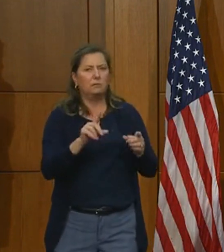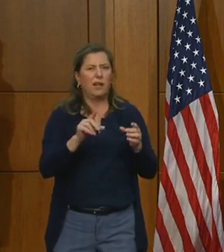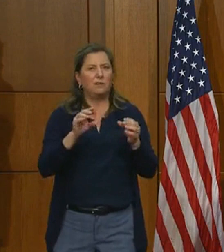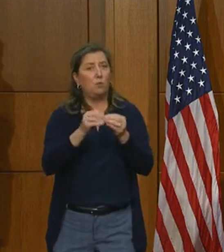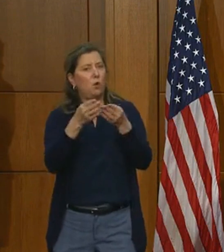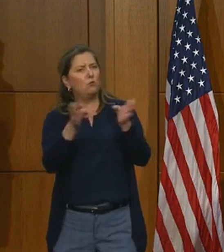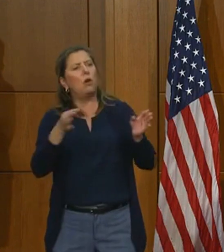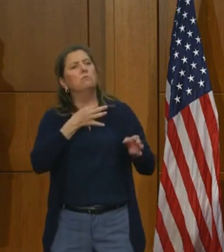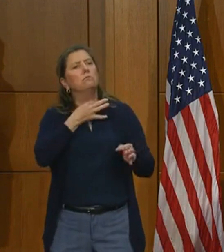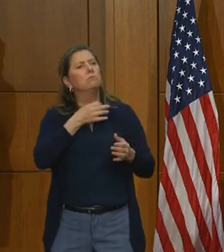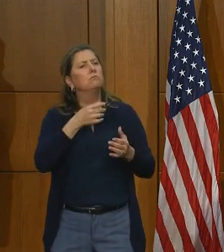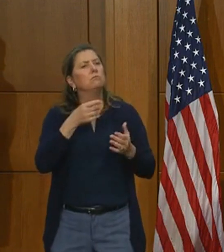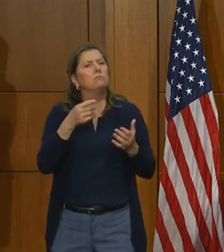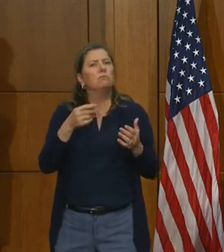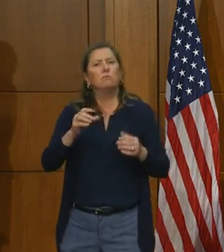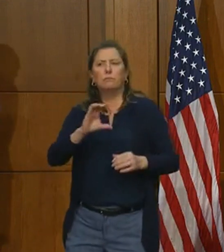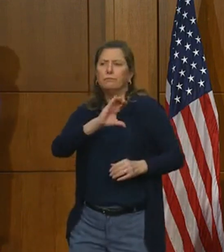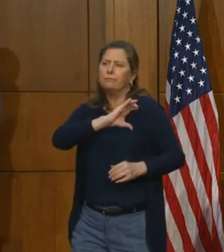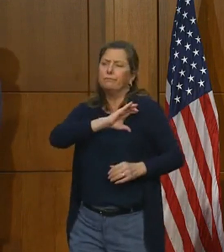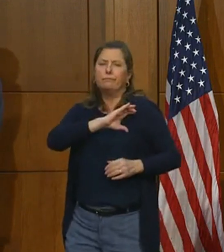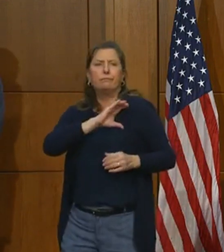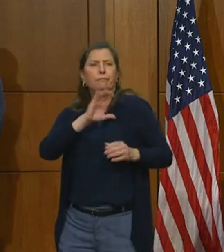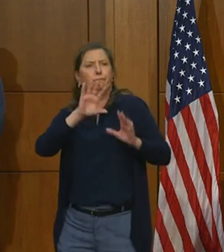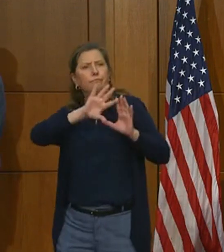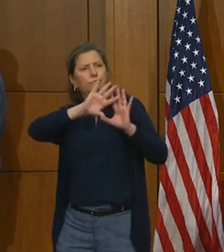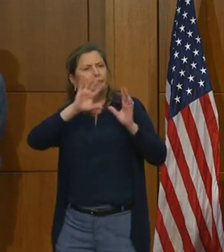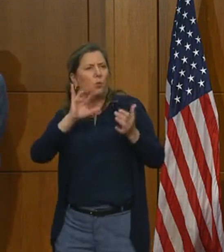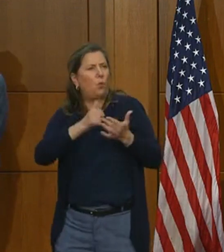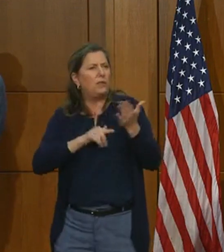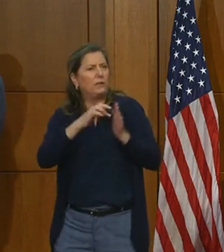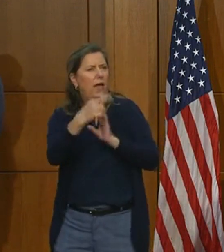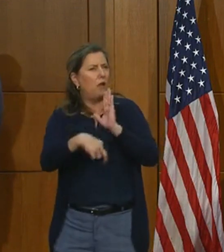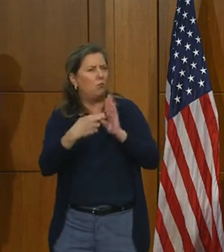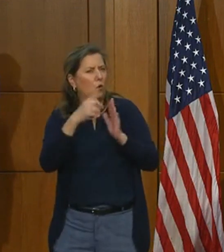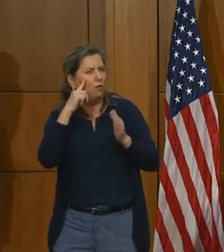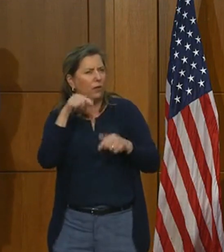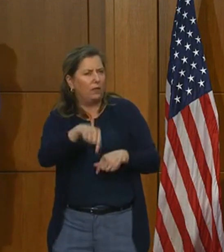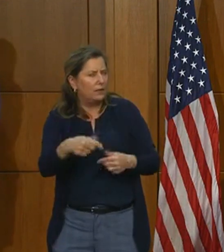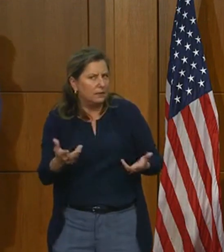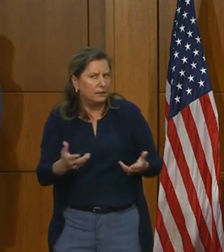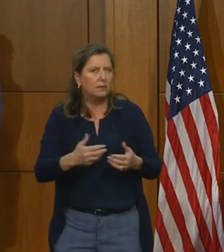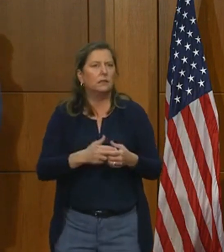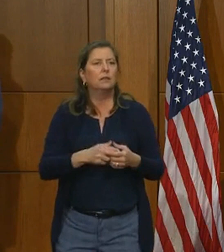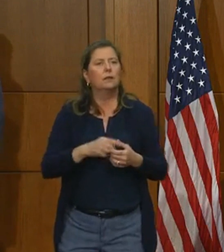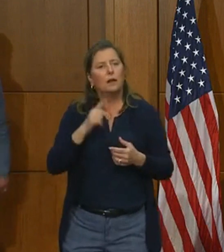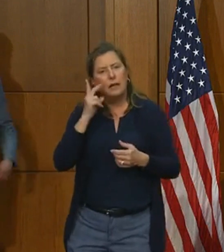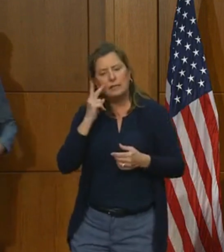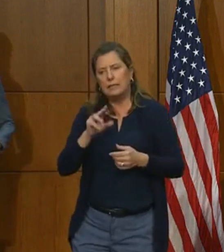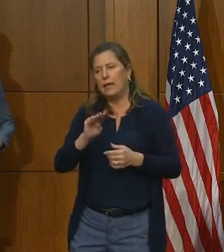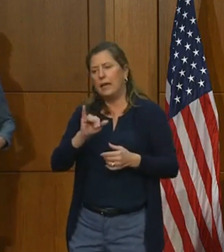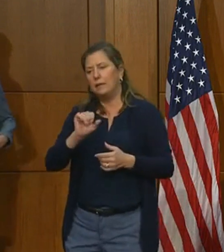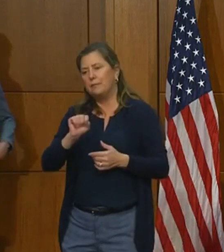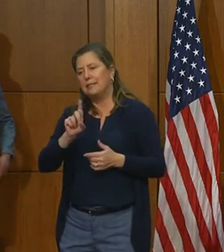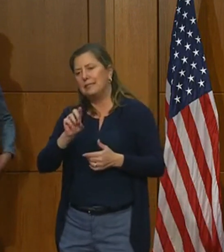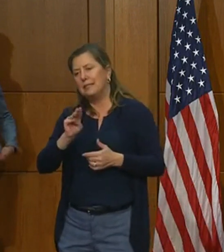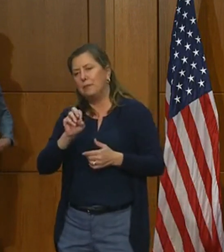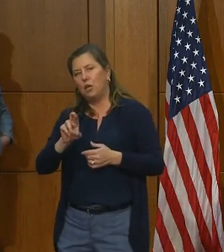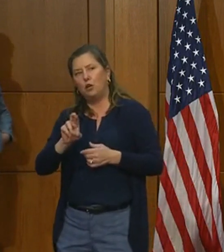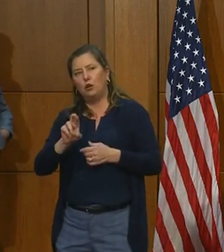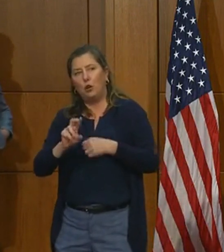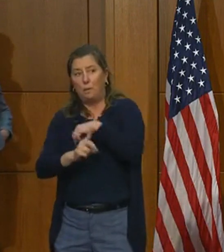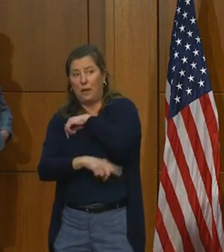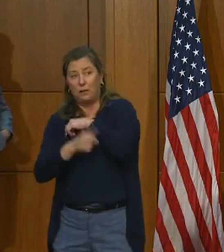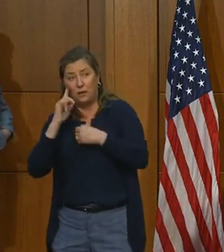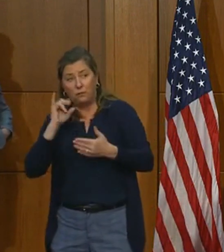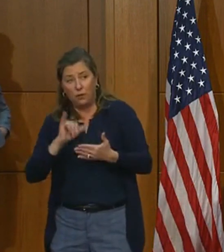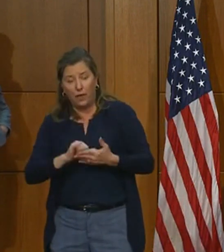what role do you see for law enforcement in the enforcement of that order? Because I did see that there's a misdemeanor penalty potential there.